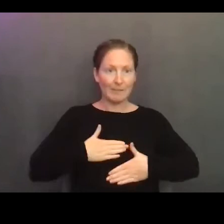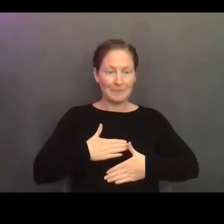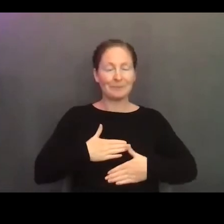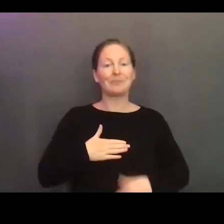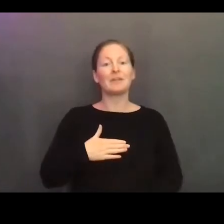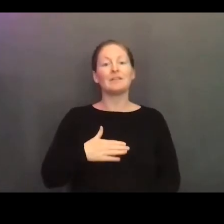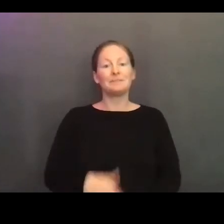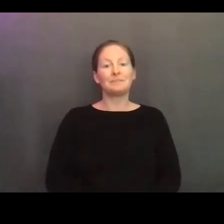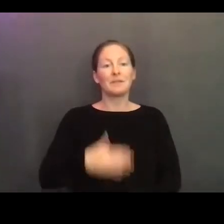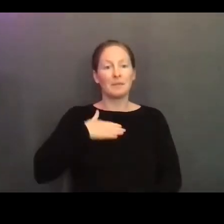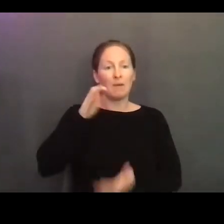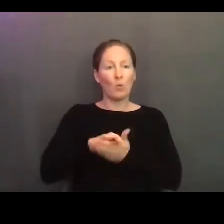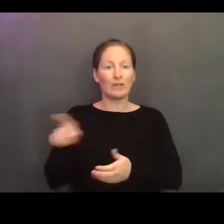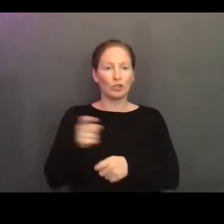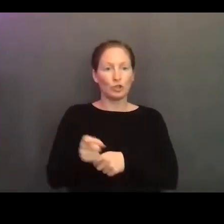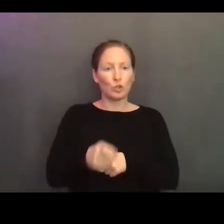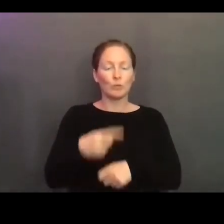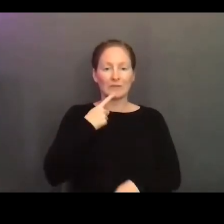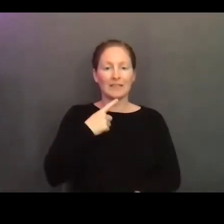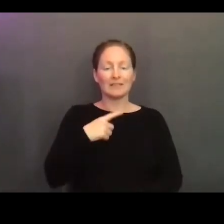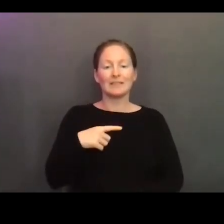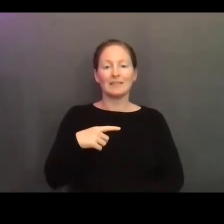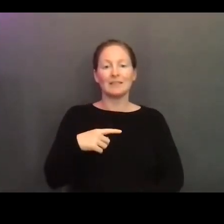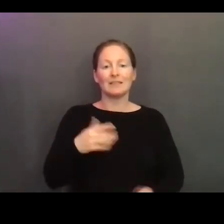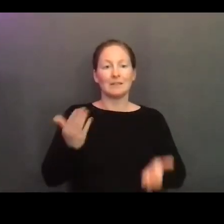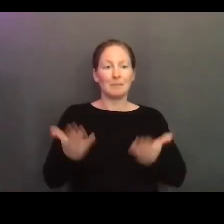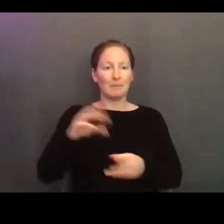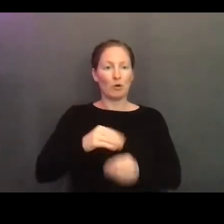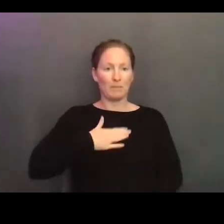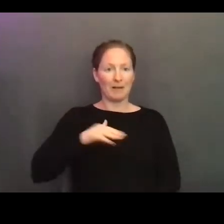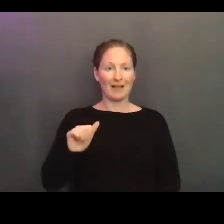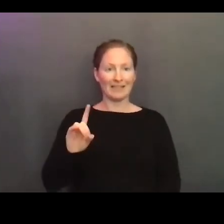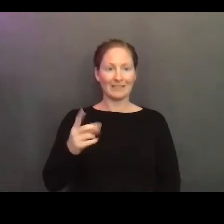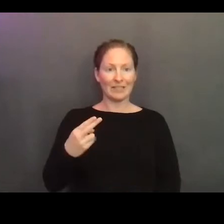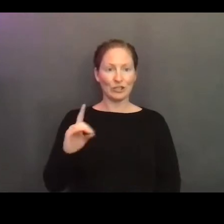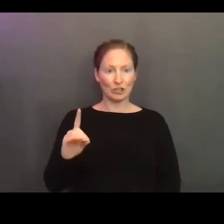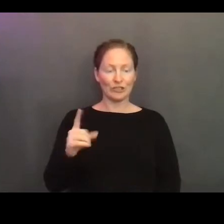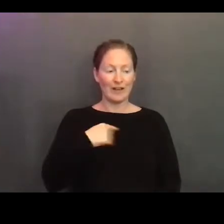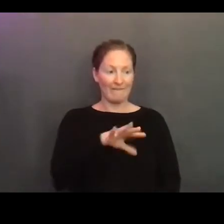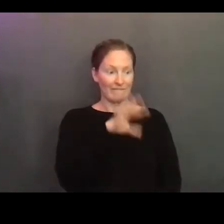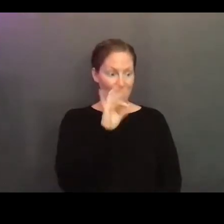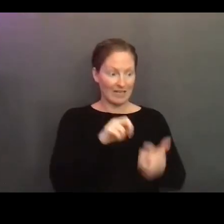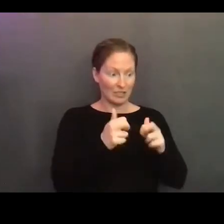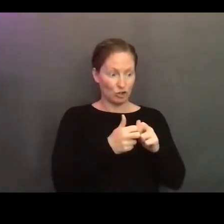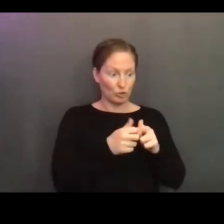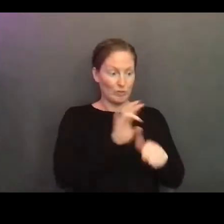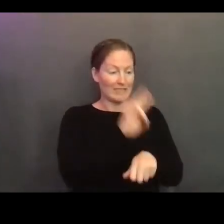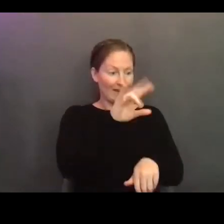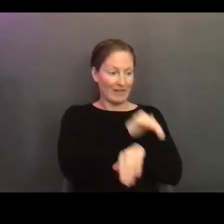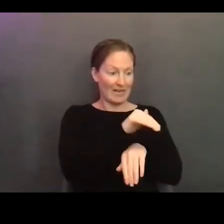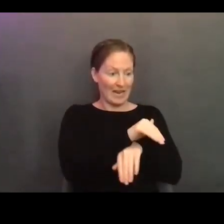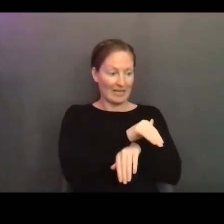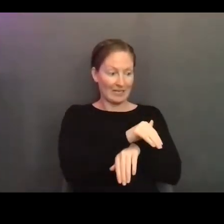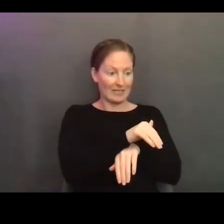guy that my wife jokes, and it's probably part of my, you know, ADHD, that, you know, I find an issue at 7 o'clock at night, and